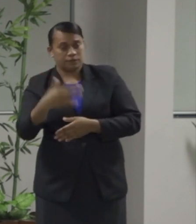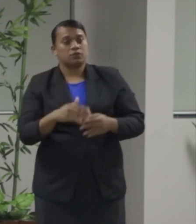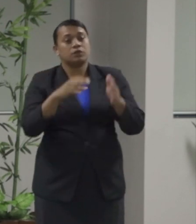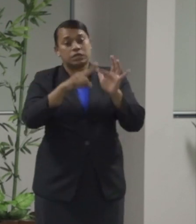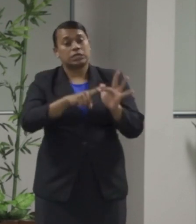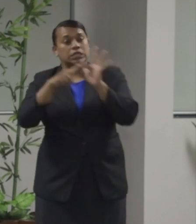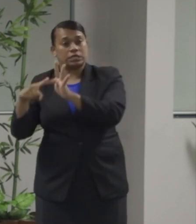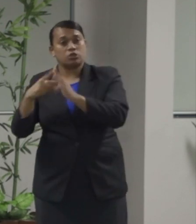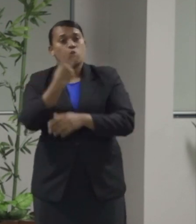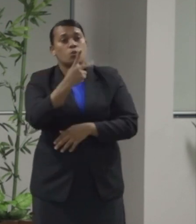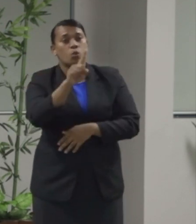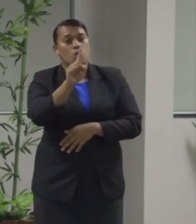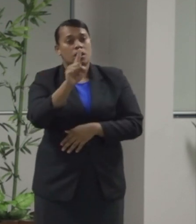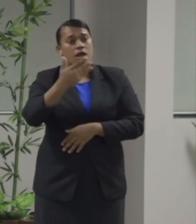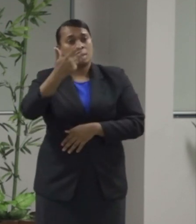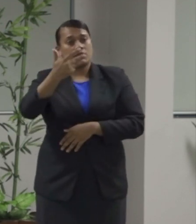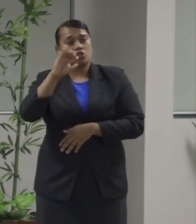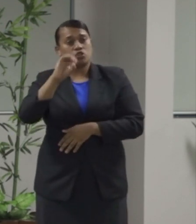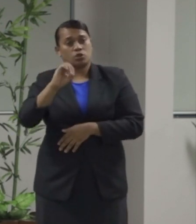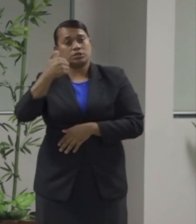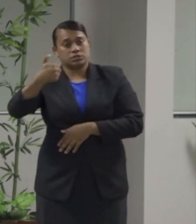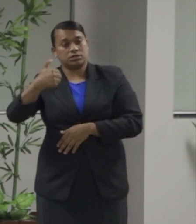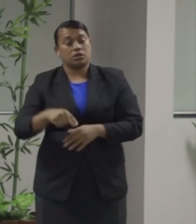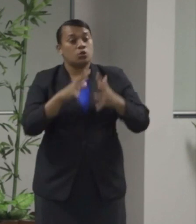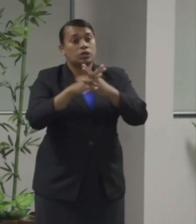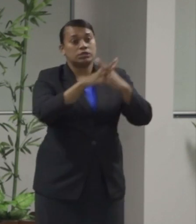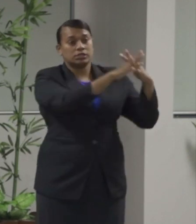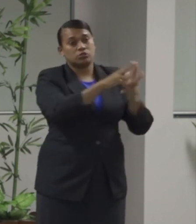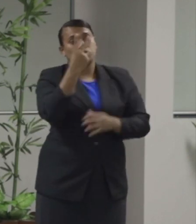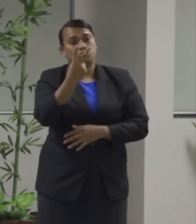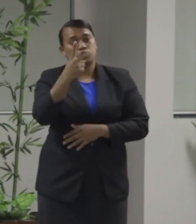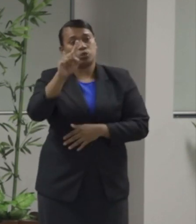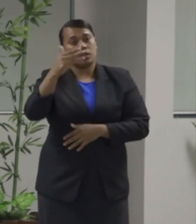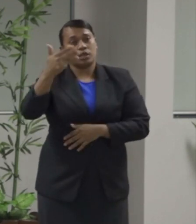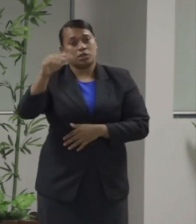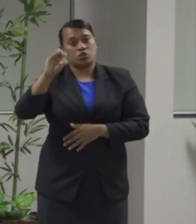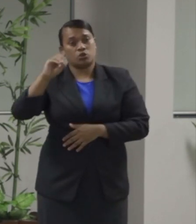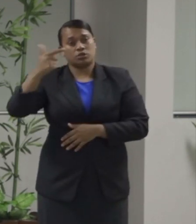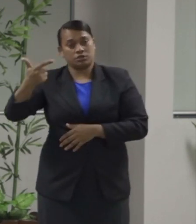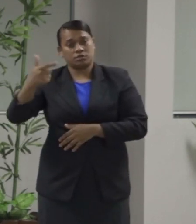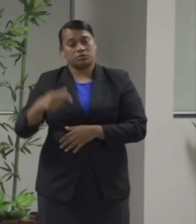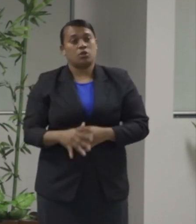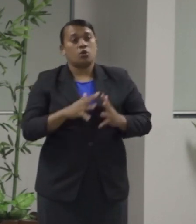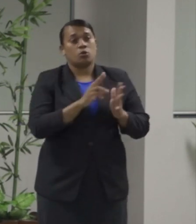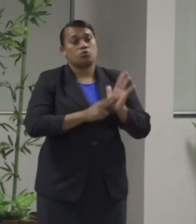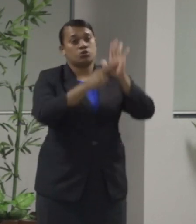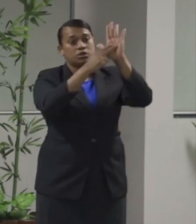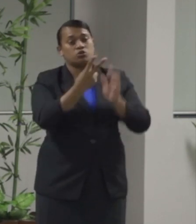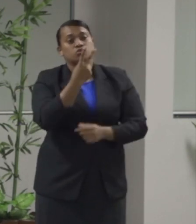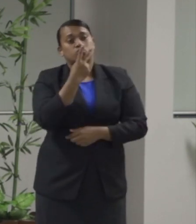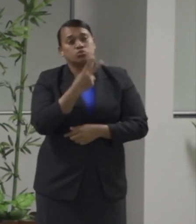call 221-9906. In the Western Division, call 221-9907. And in the Northern